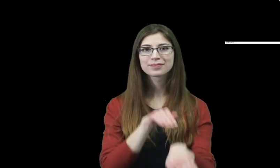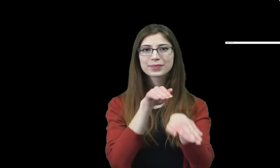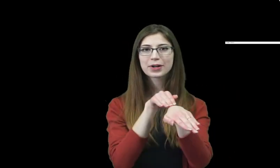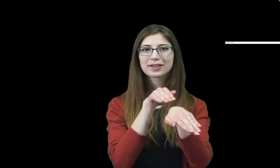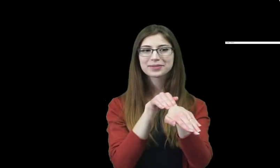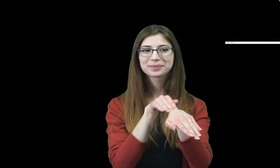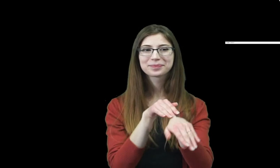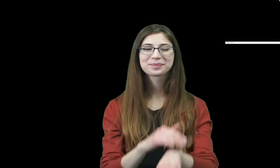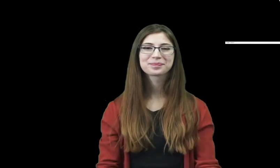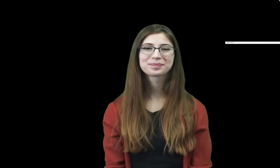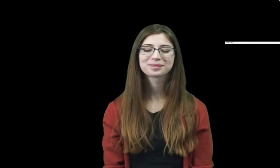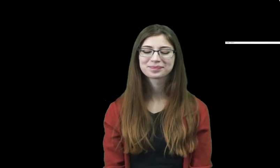Truck.